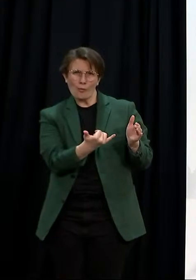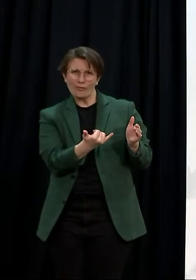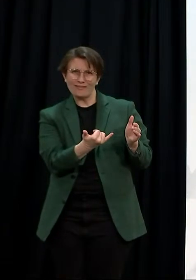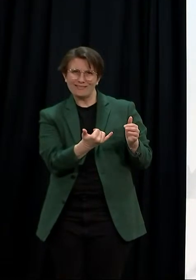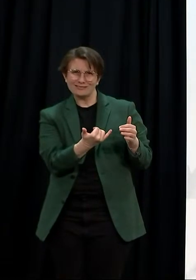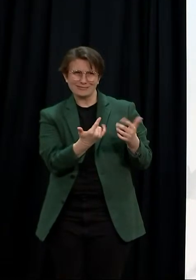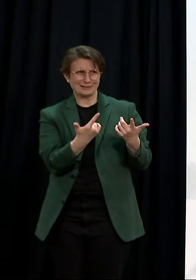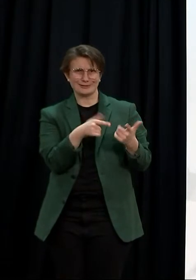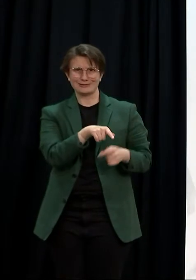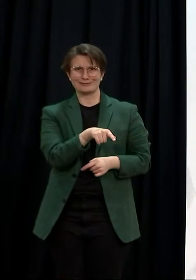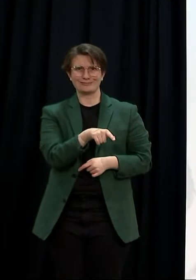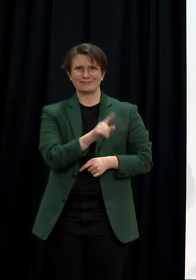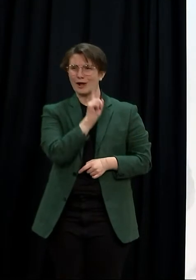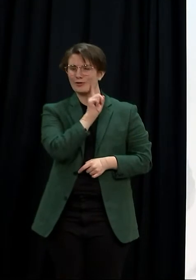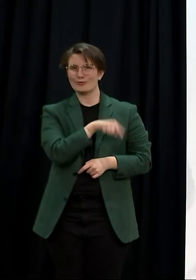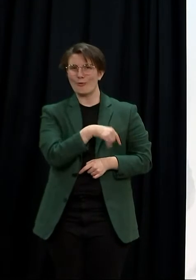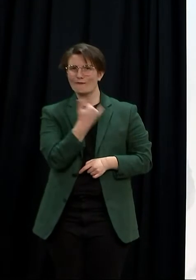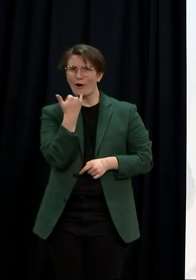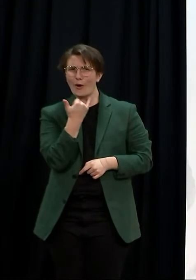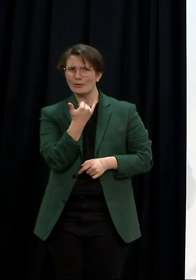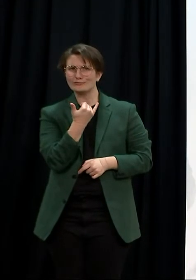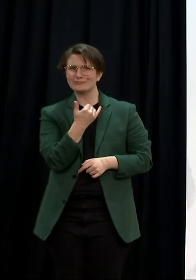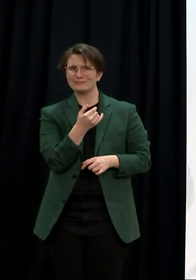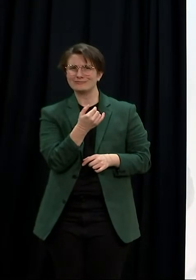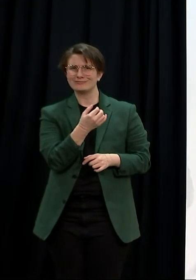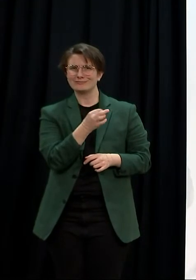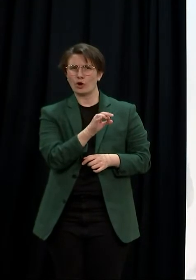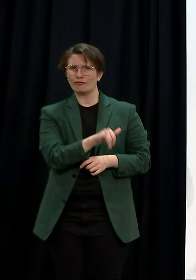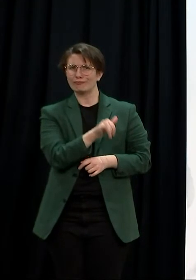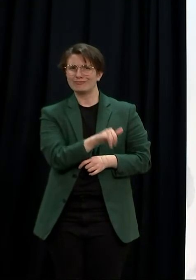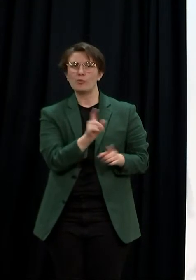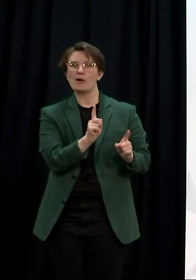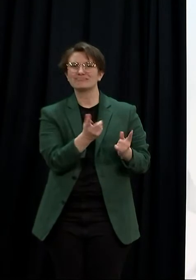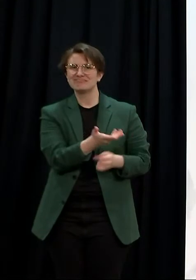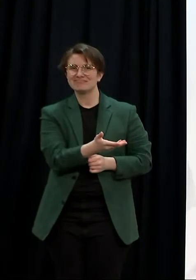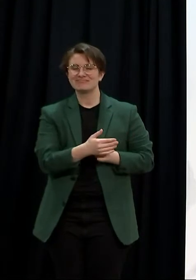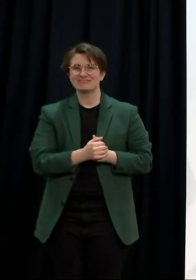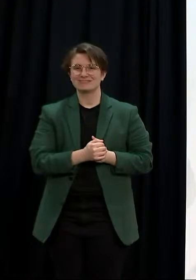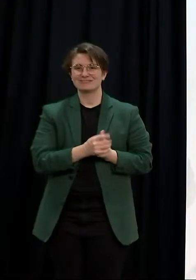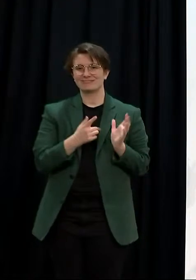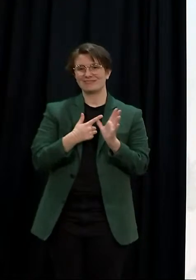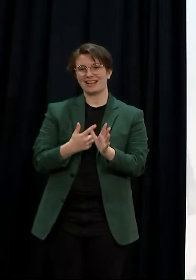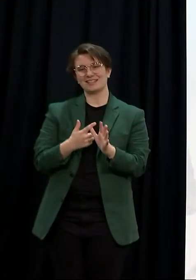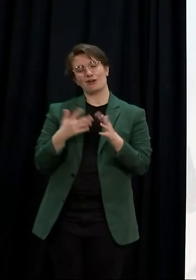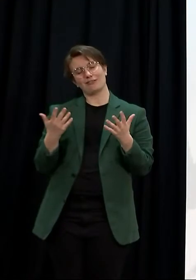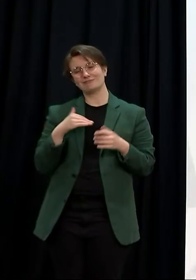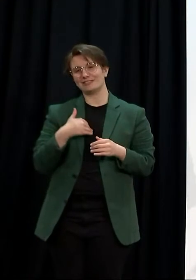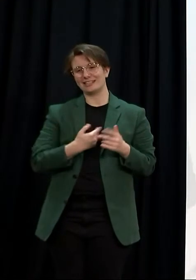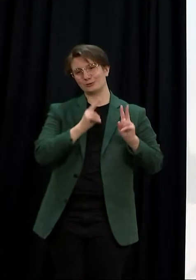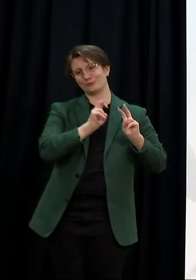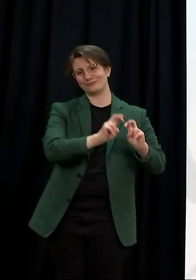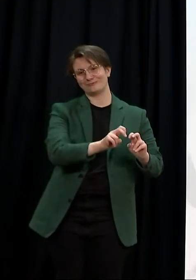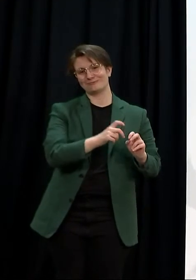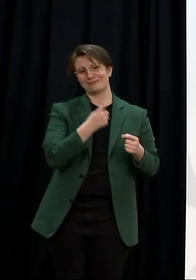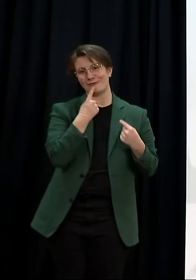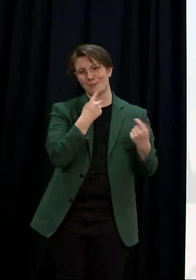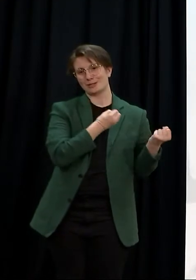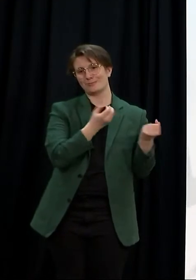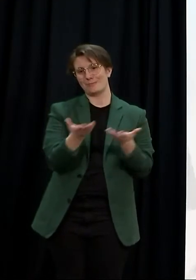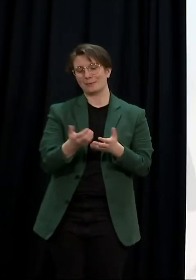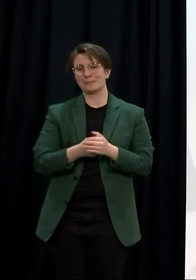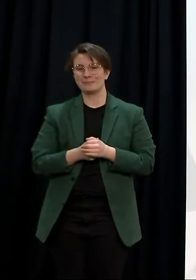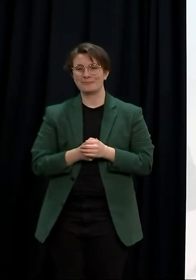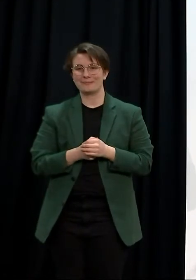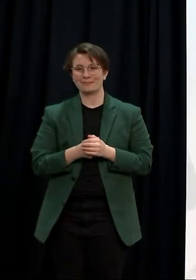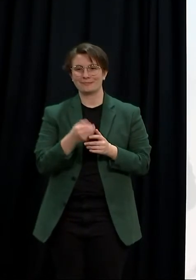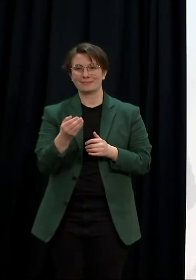their phones on? I just have to come back to you with a bit more detailed information. Happy to do that. Yeah. And finally, there's a number of websites have